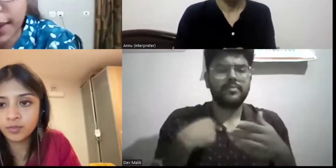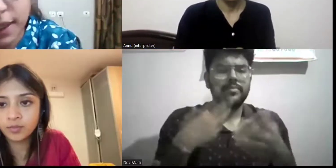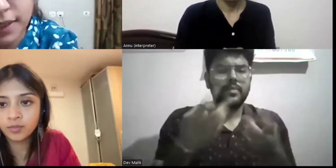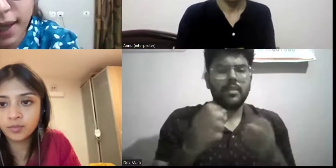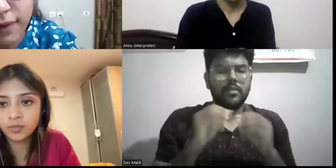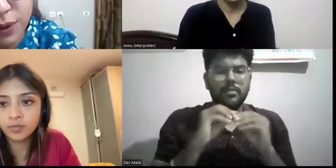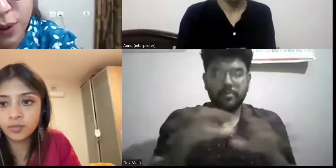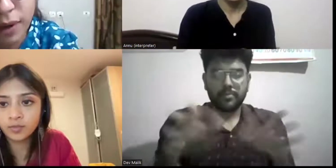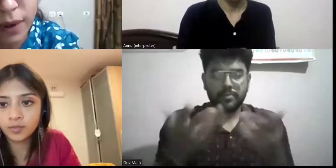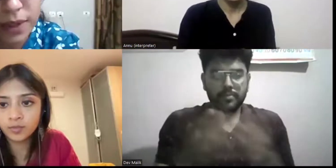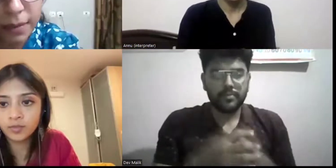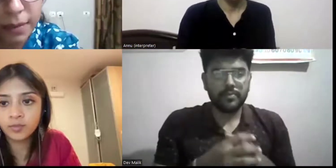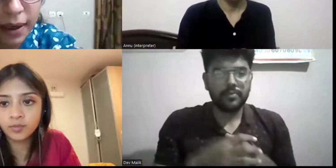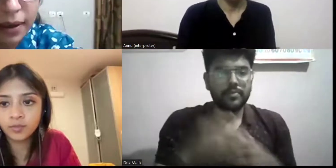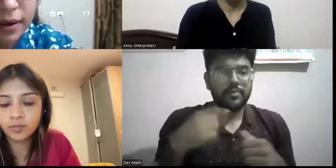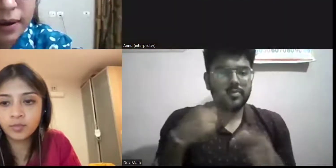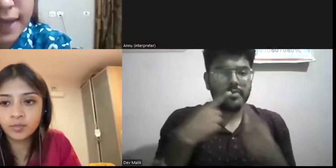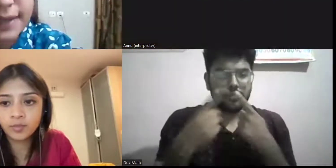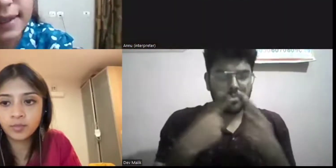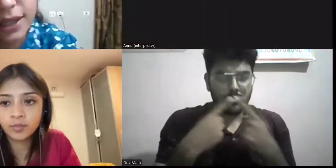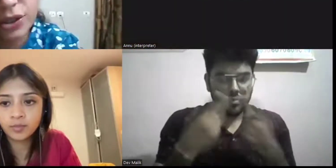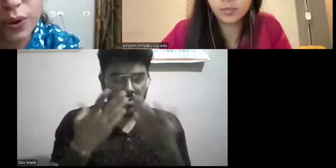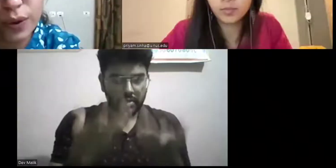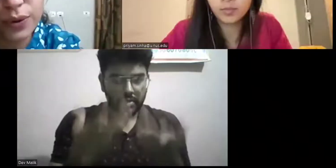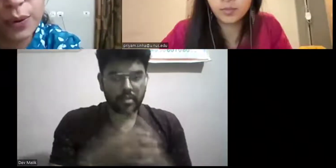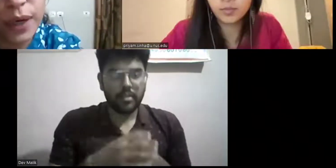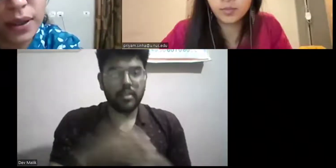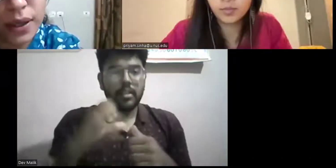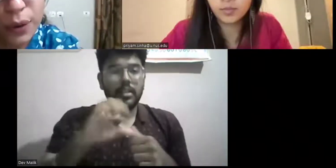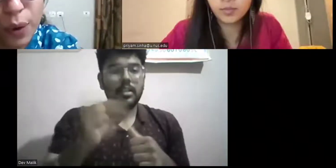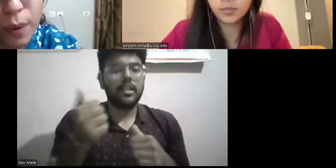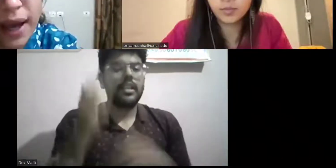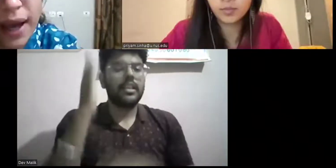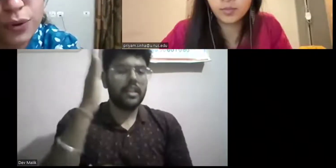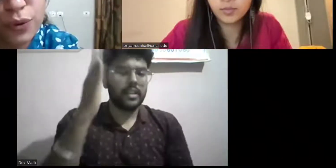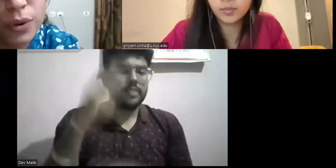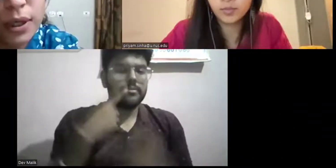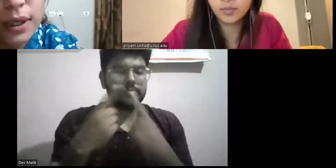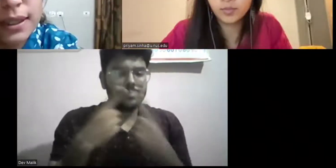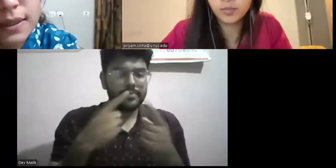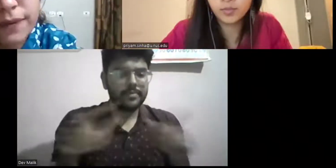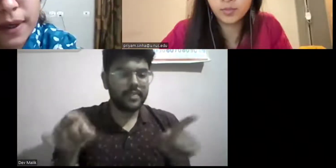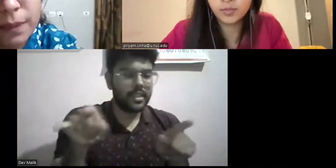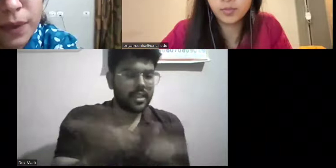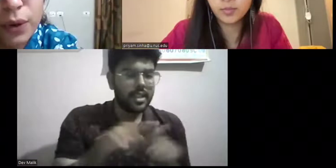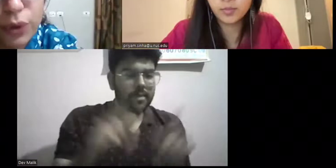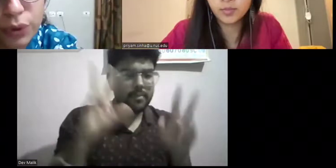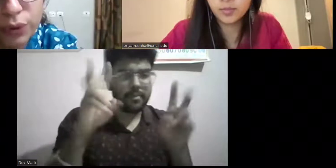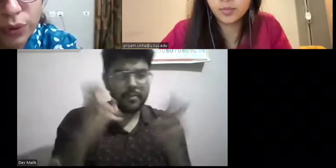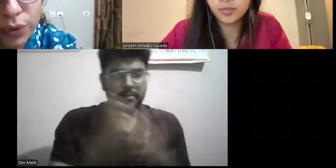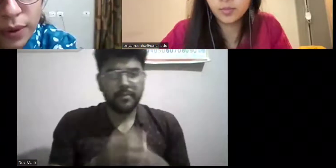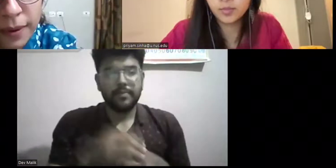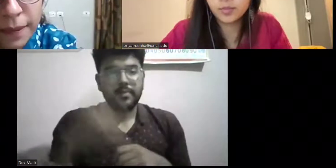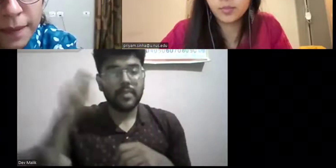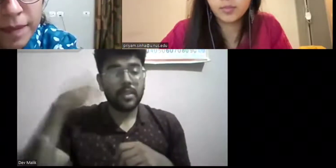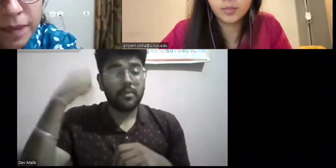something that I will talk about in my next lecture also. One can go back to this film